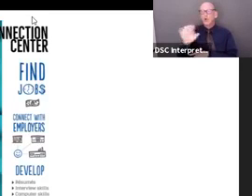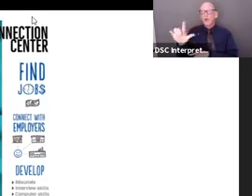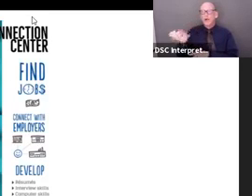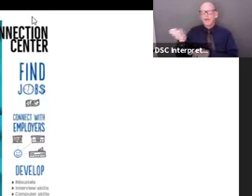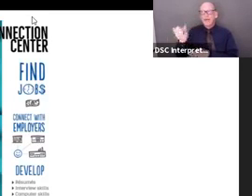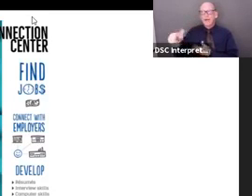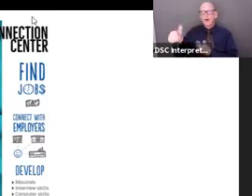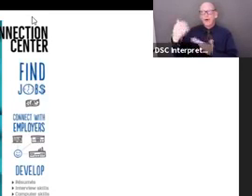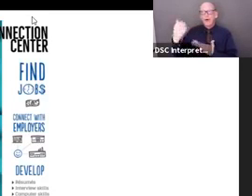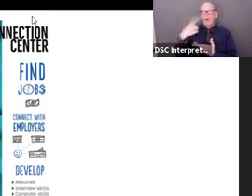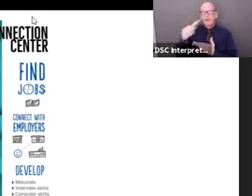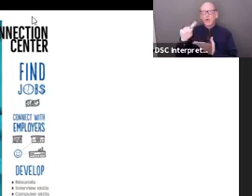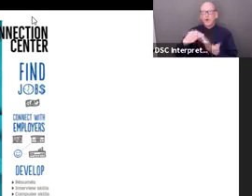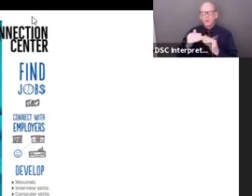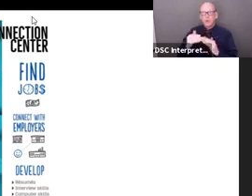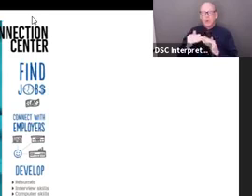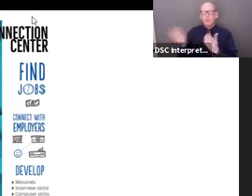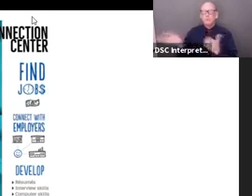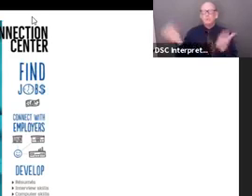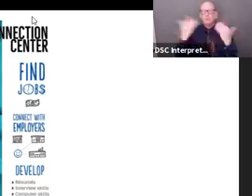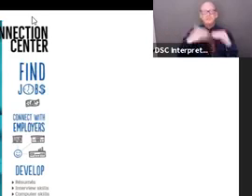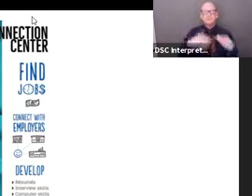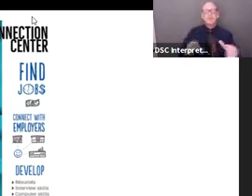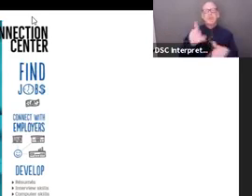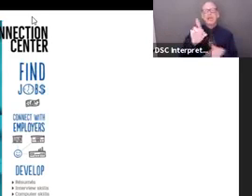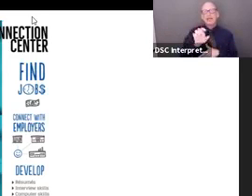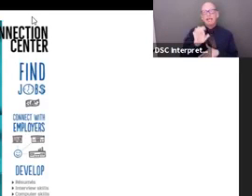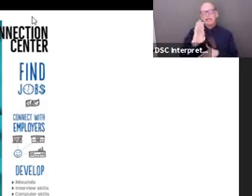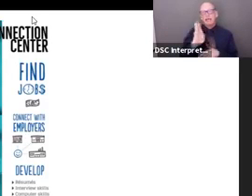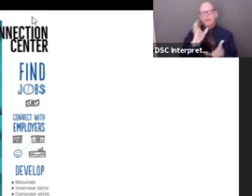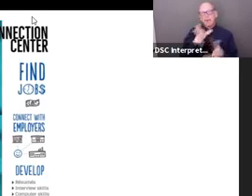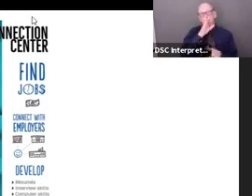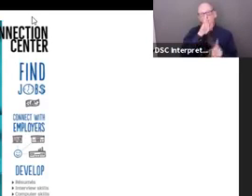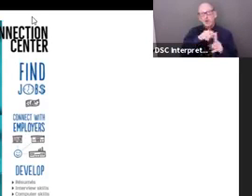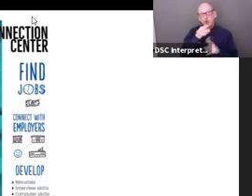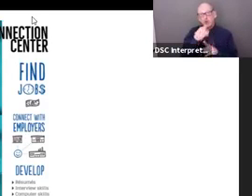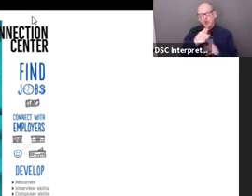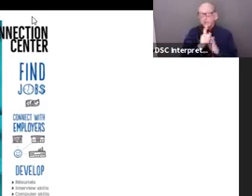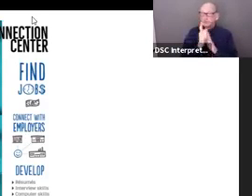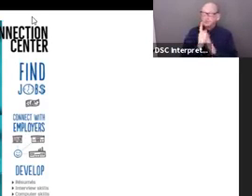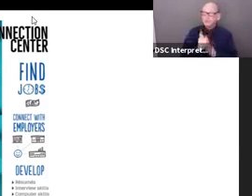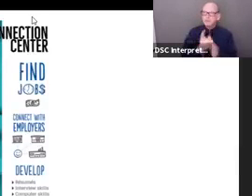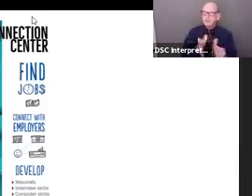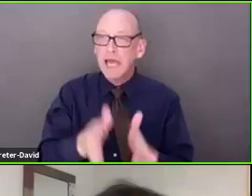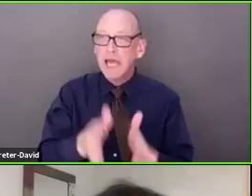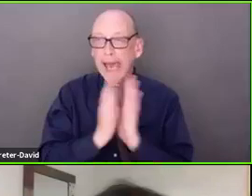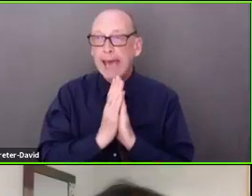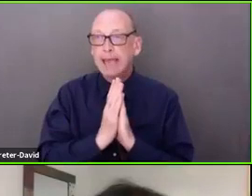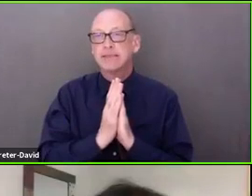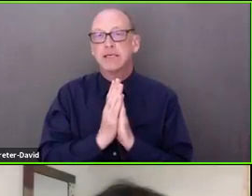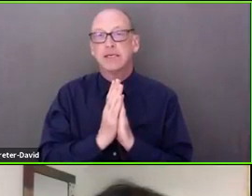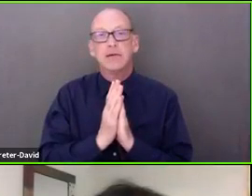community. Deb, I want to talk with you for a moment and ask,